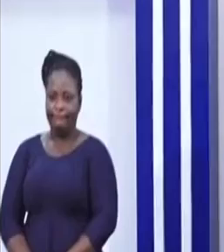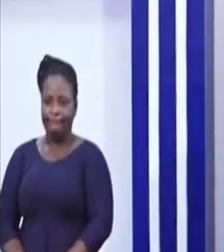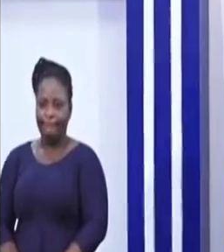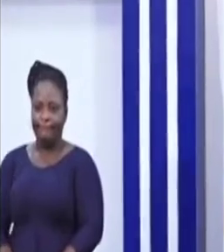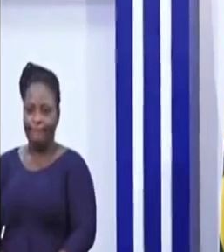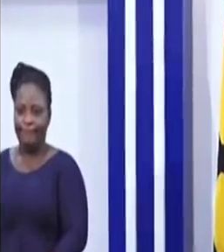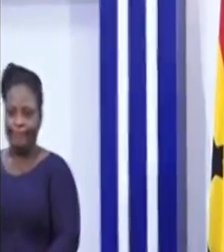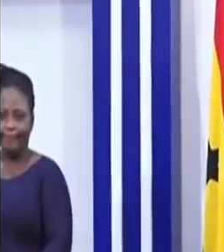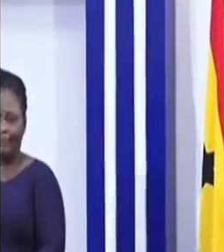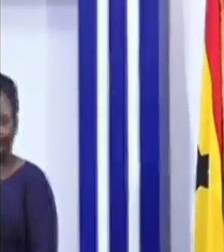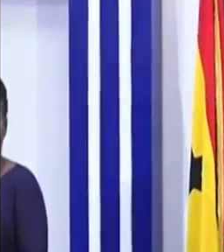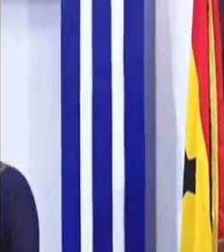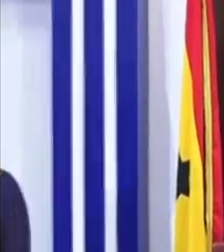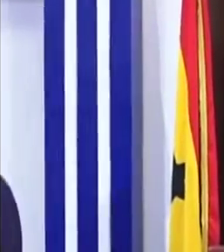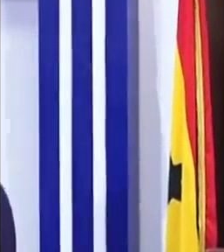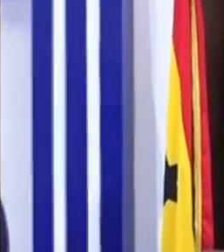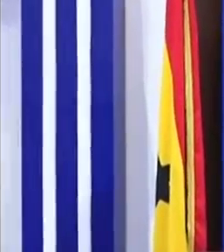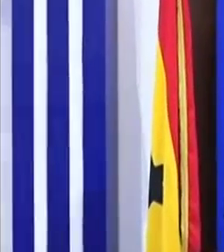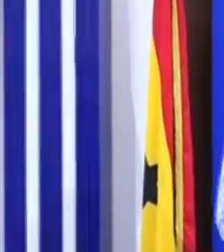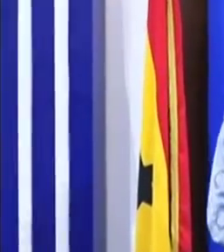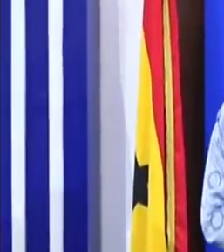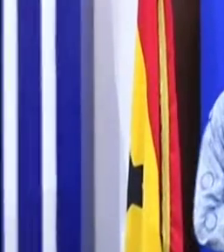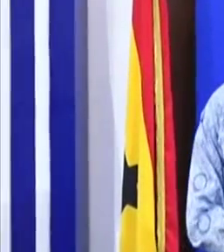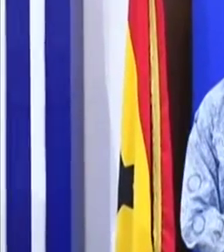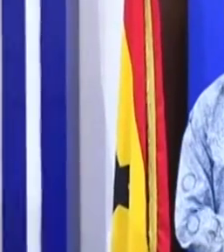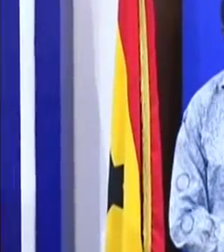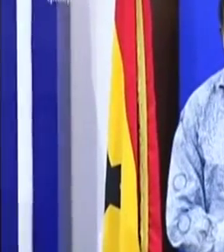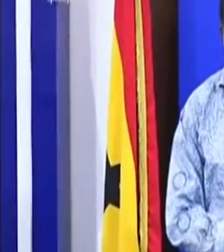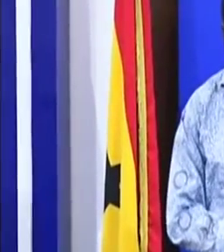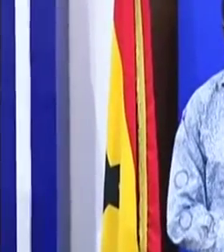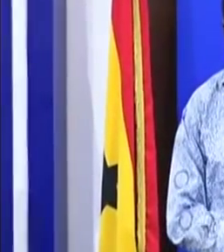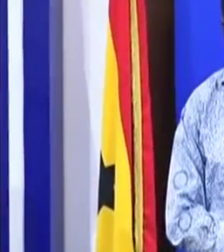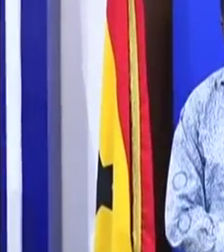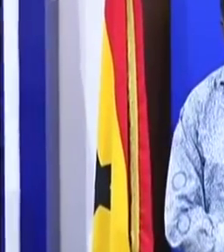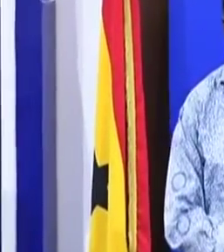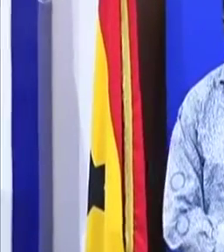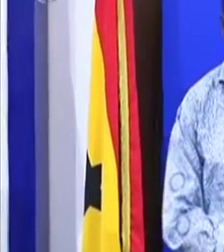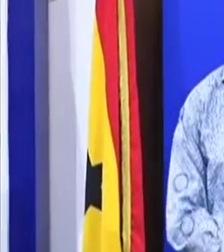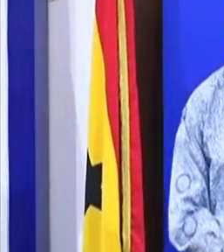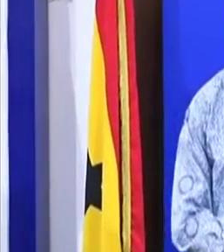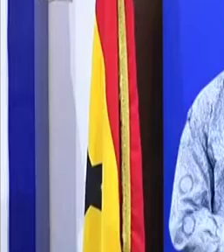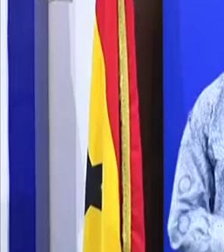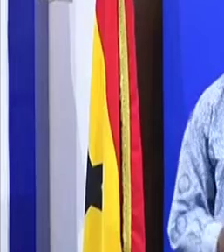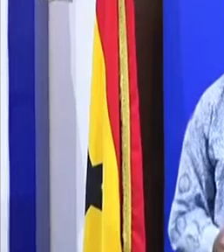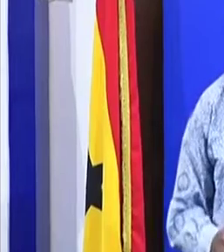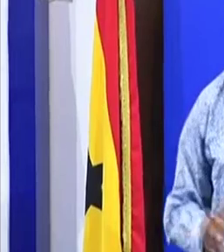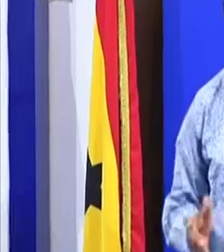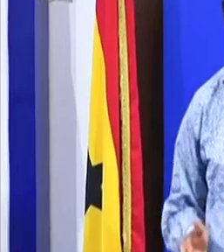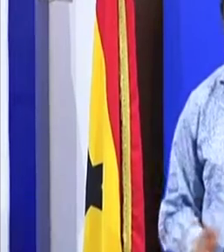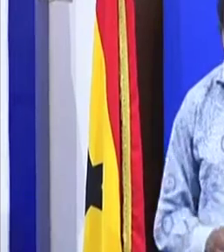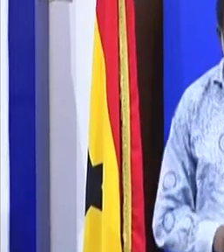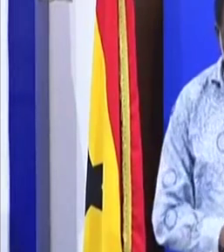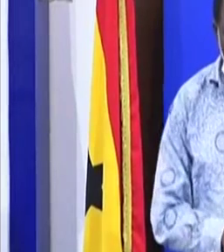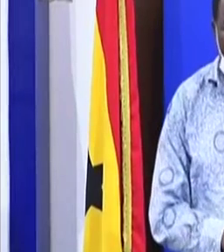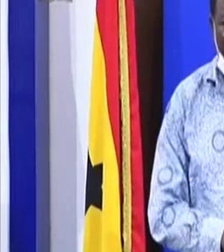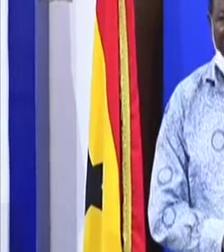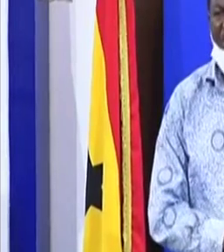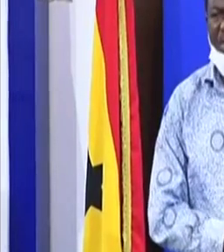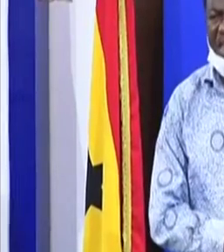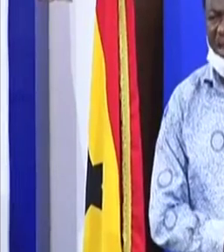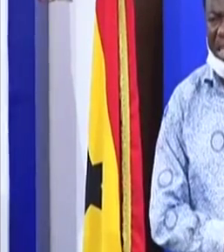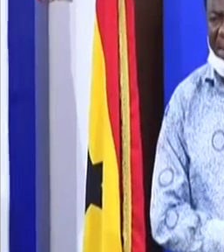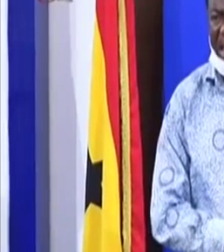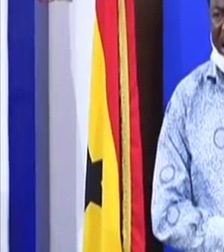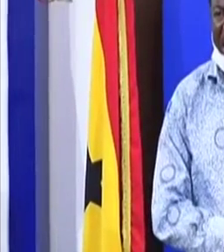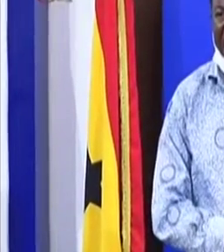akugbo ba sanitizer yolia mi do ihe azam alaba amashama kwenchina no kokwe